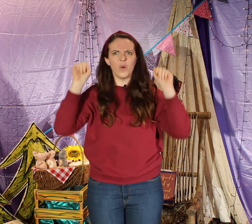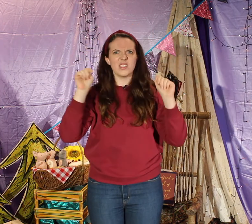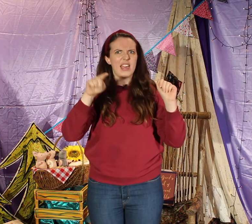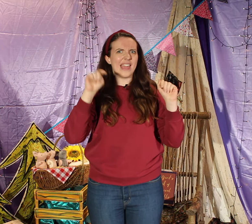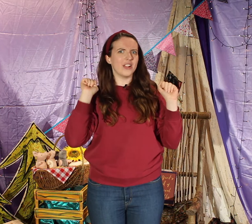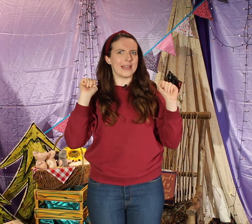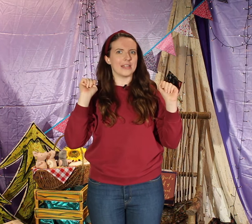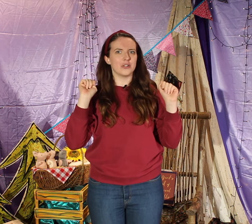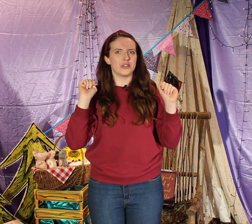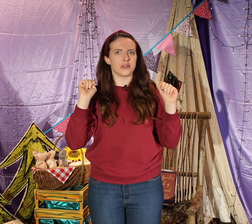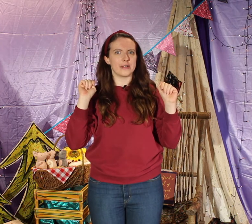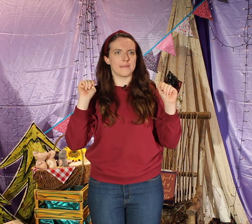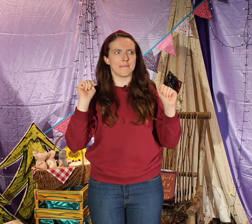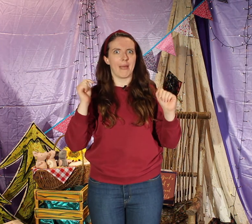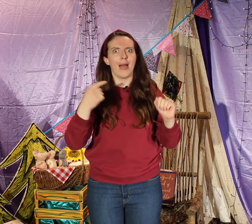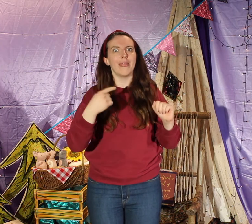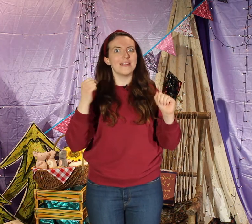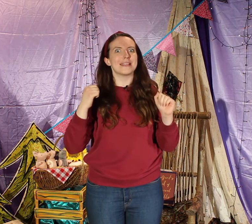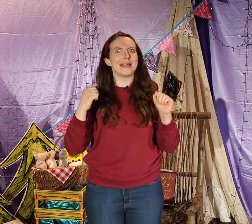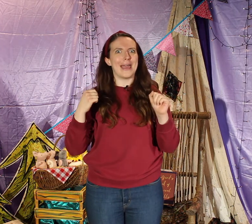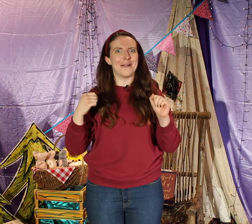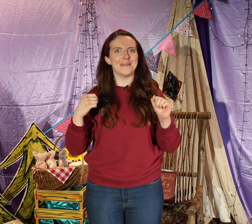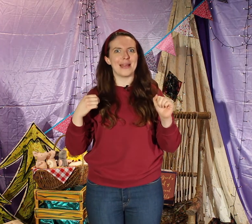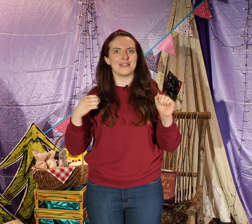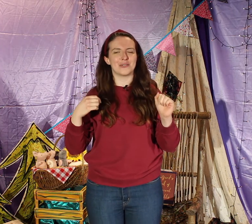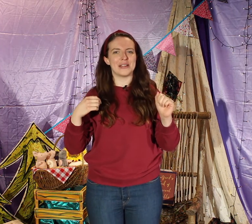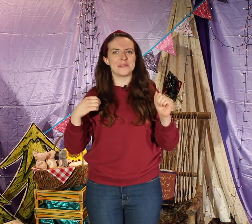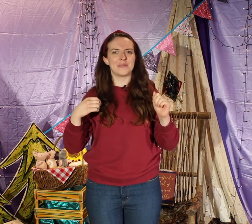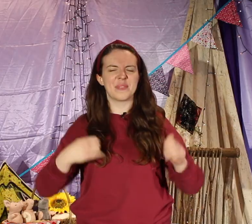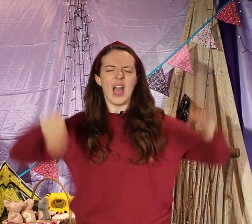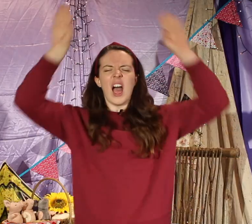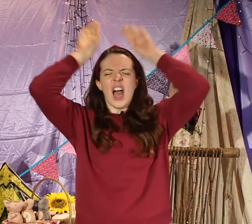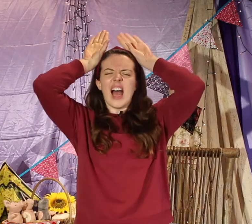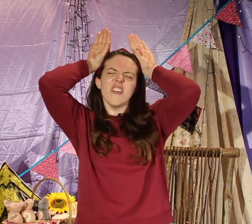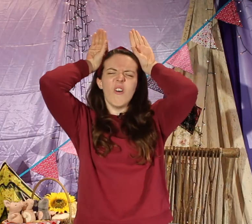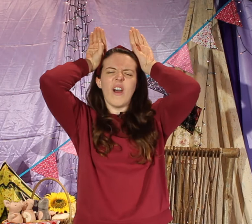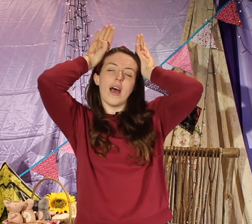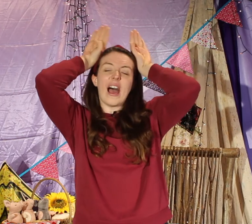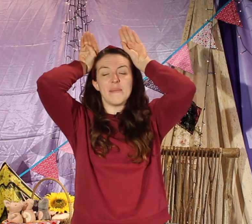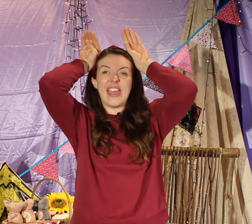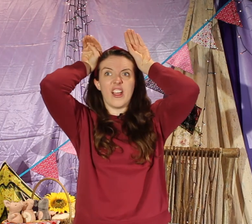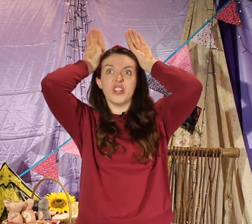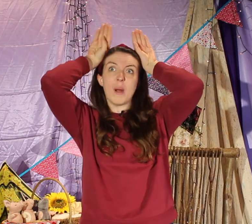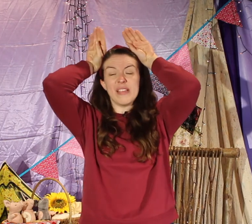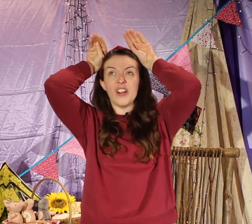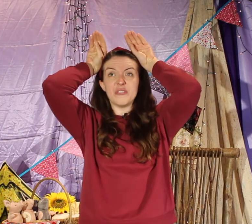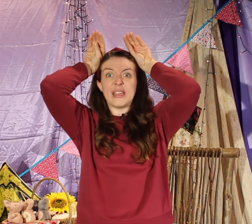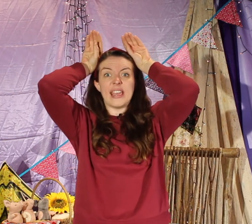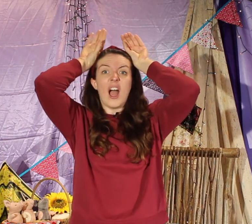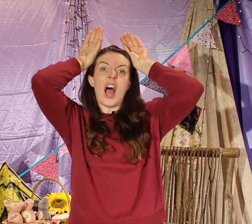What's the hare like in your story? This is the hare in my story. Hello, I'm Hare. You've probably heard of me. I'm